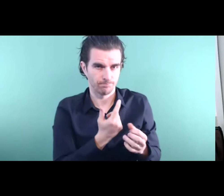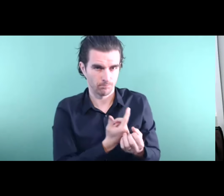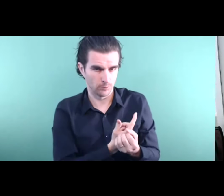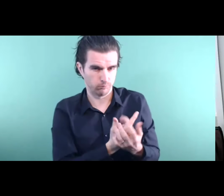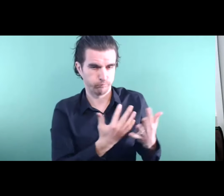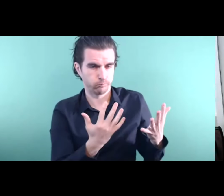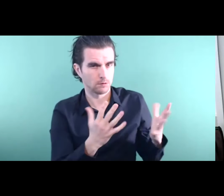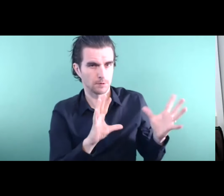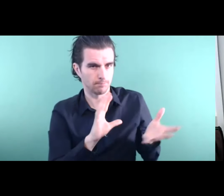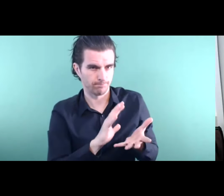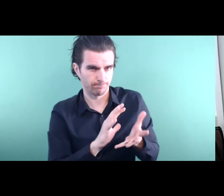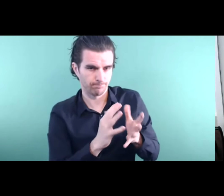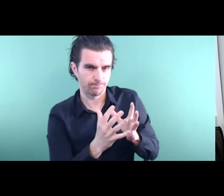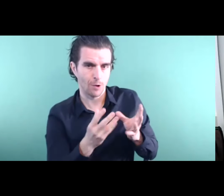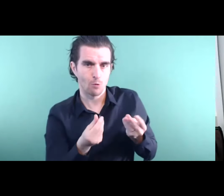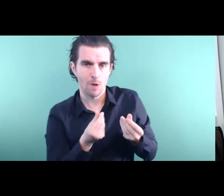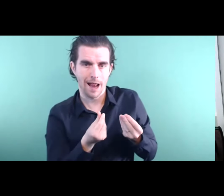examples and not a